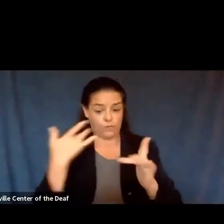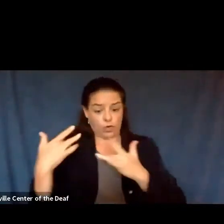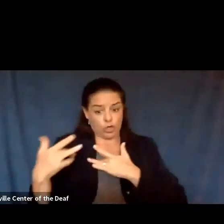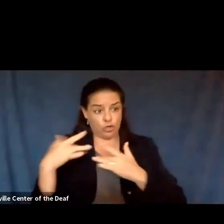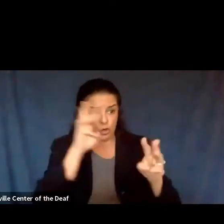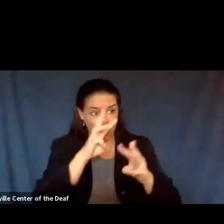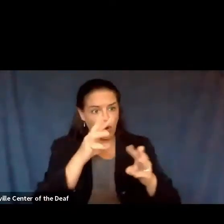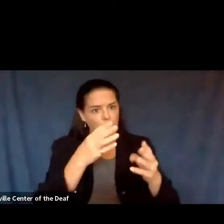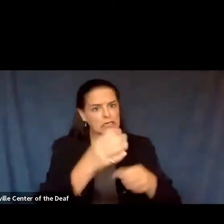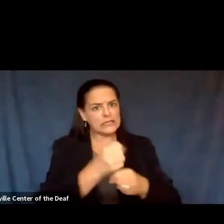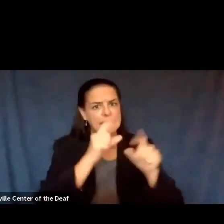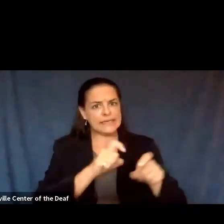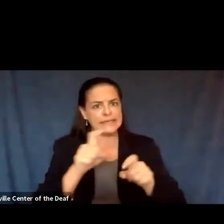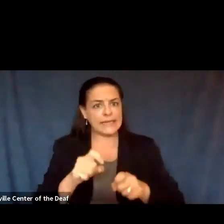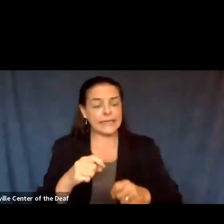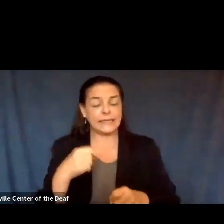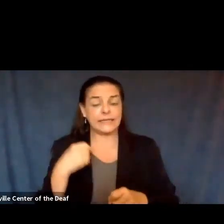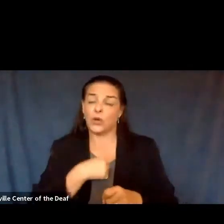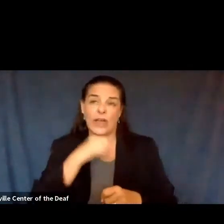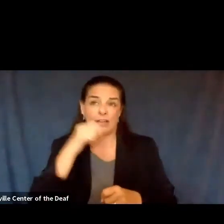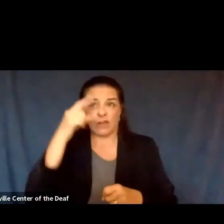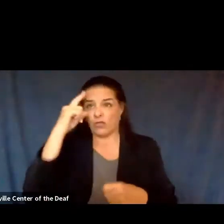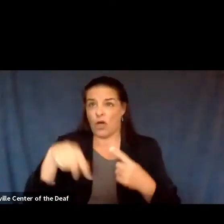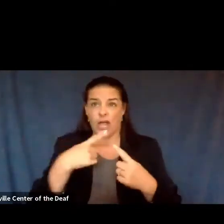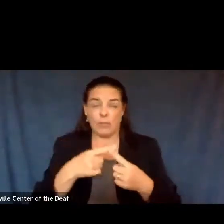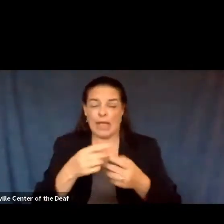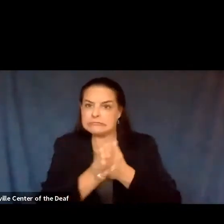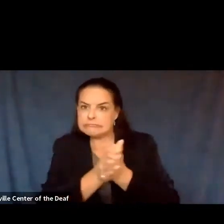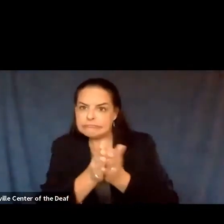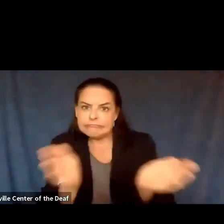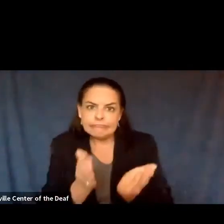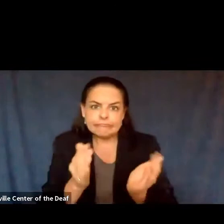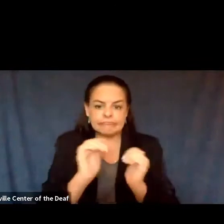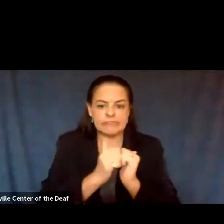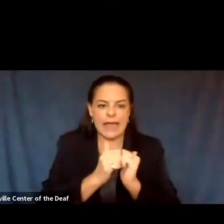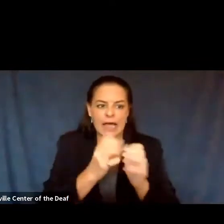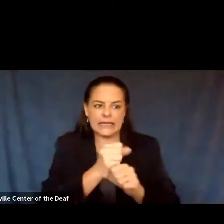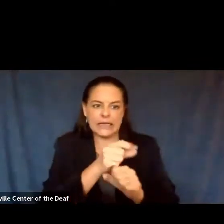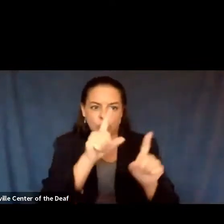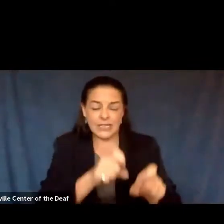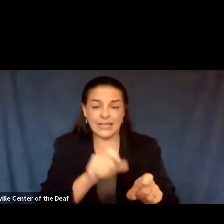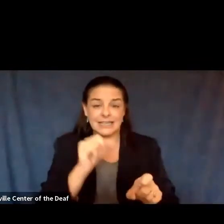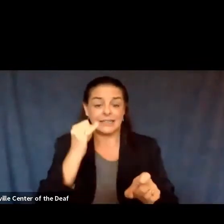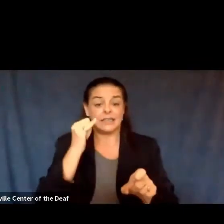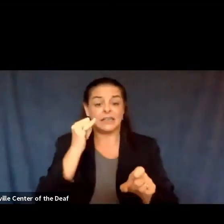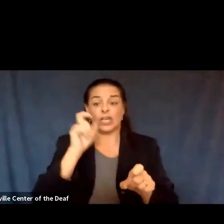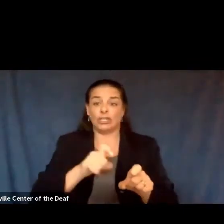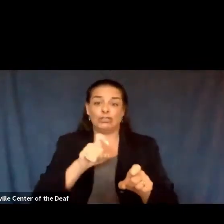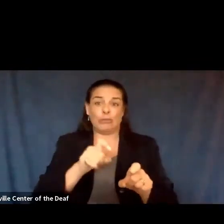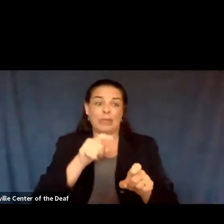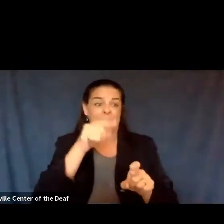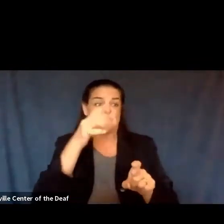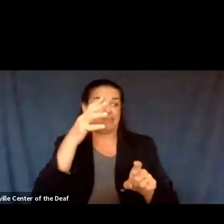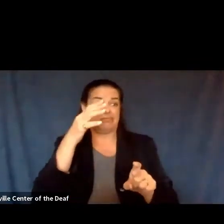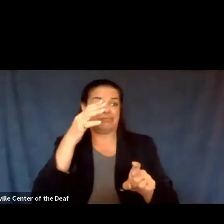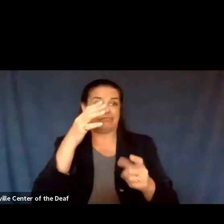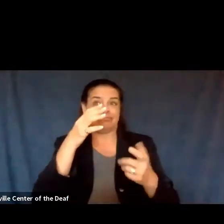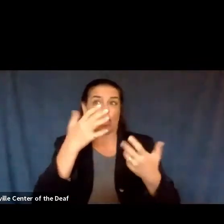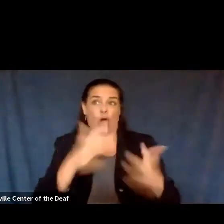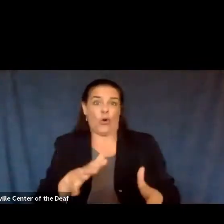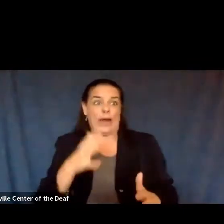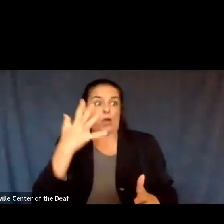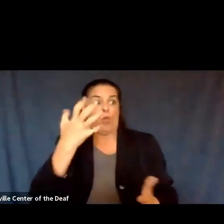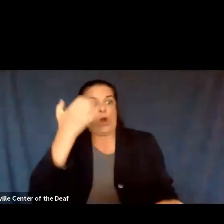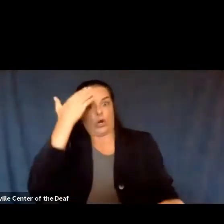We haven't thought about incentivizing people to test. I think wanting to know about your own health should be an incentive. Wanting to know so you can